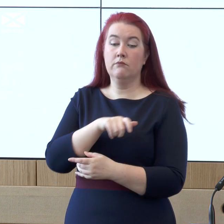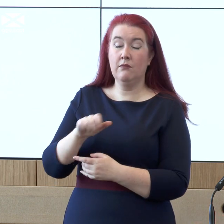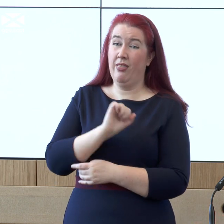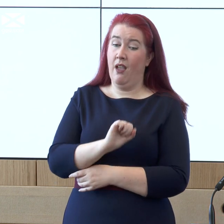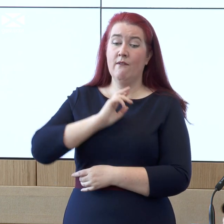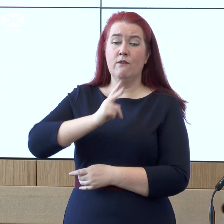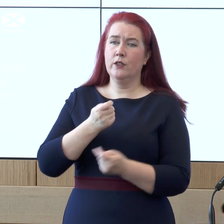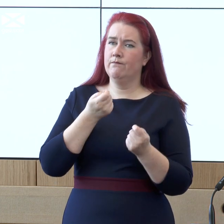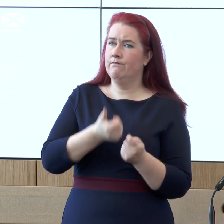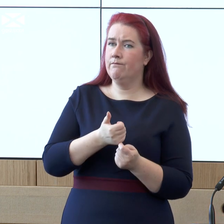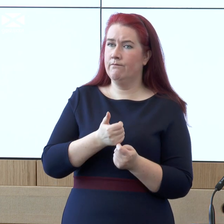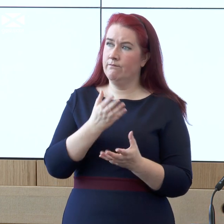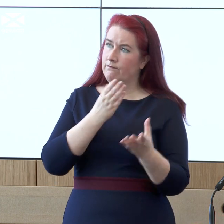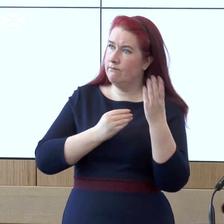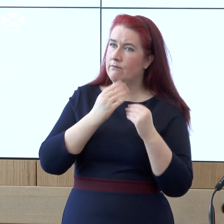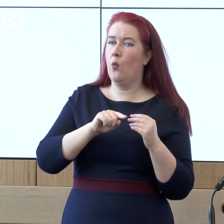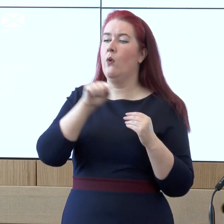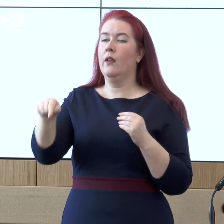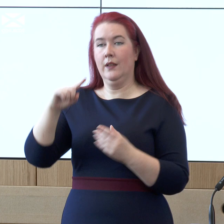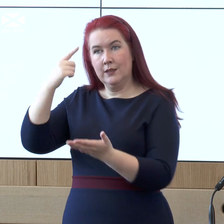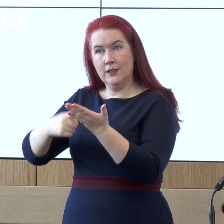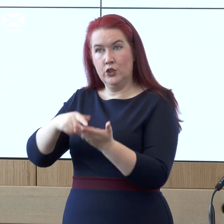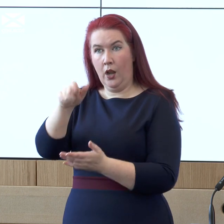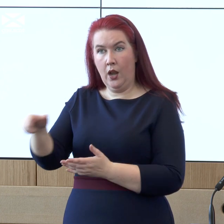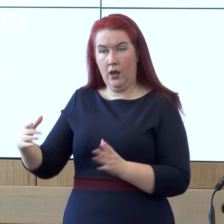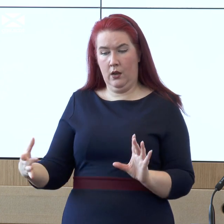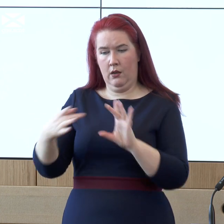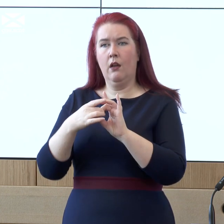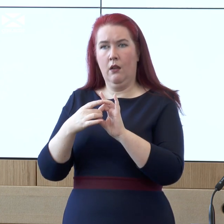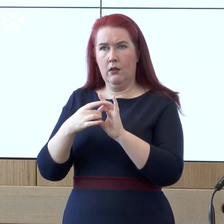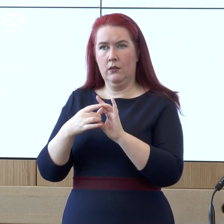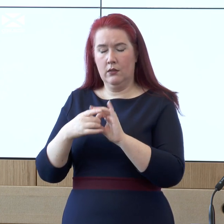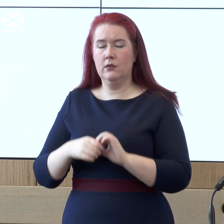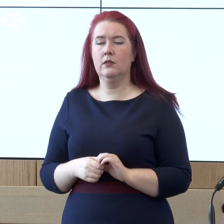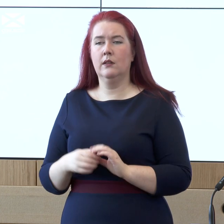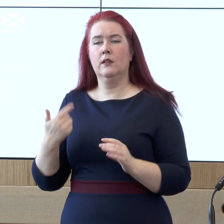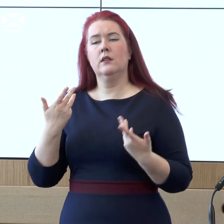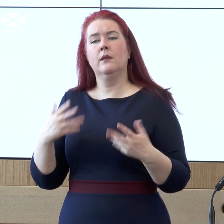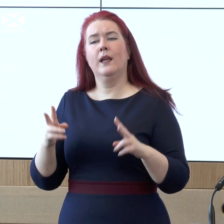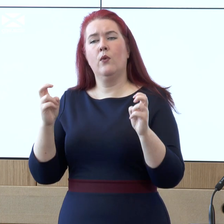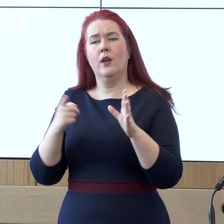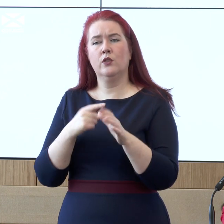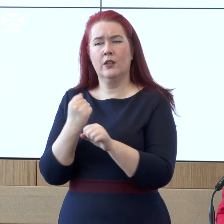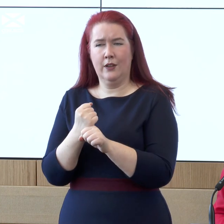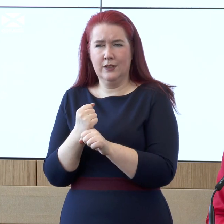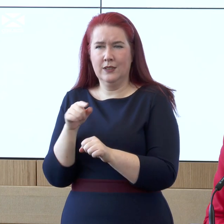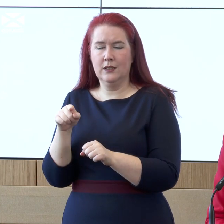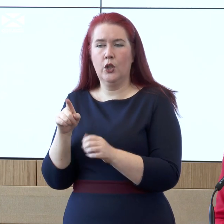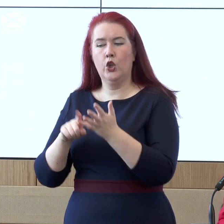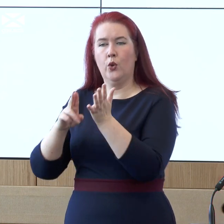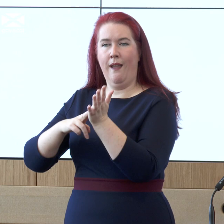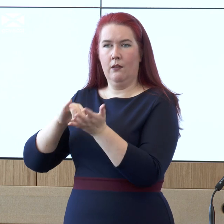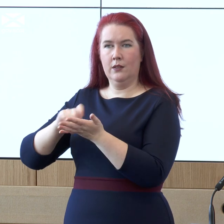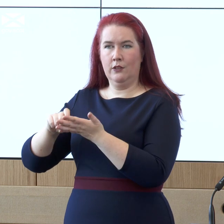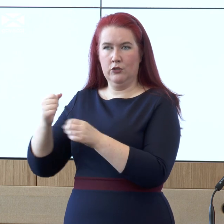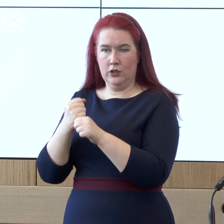rarely heard with those making the decisions. I quoted Antonio Guterres, the UN Secretary General, earlier.